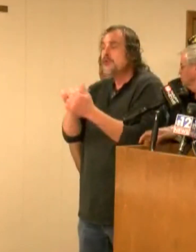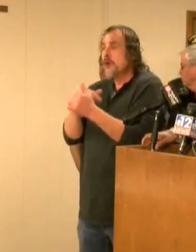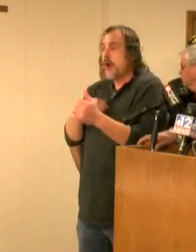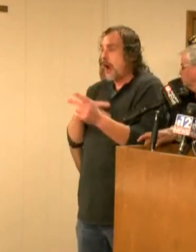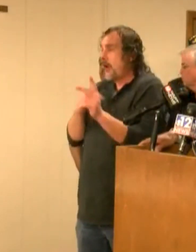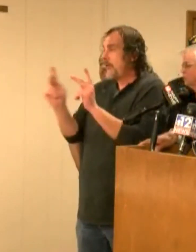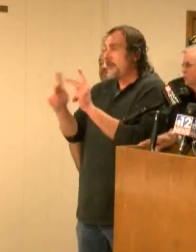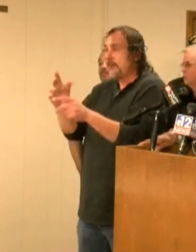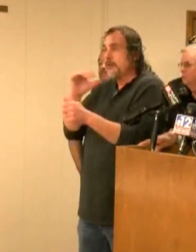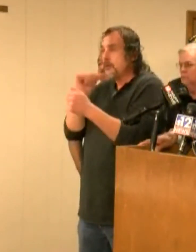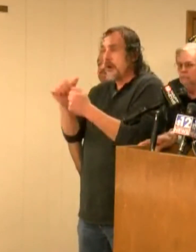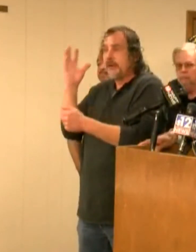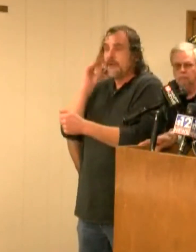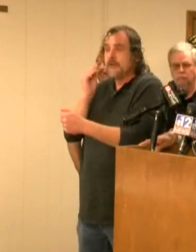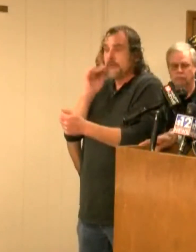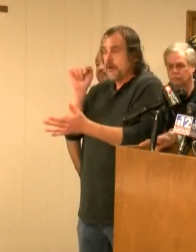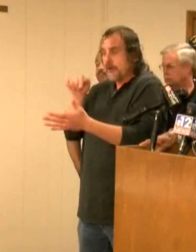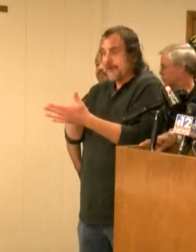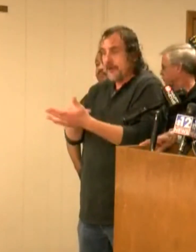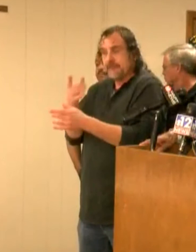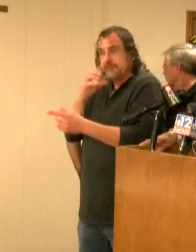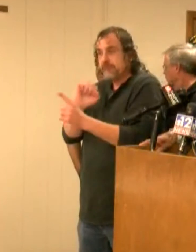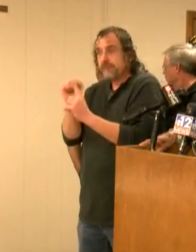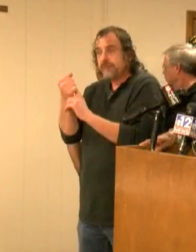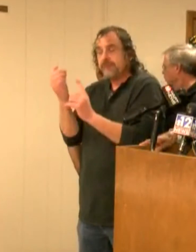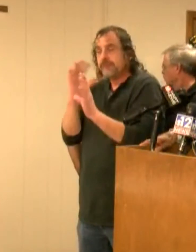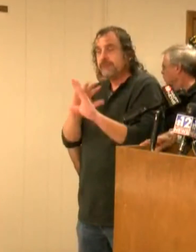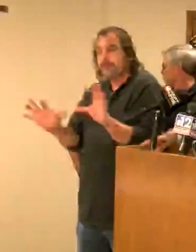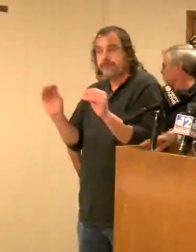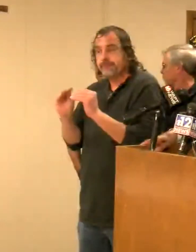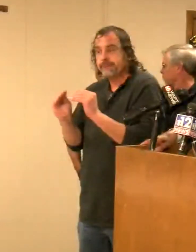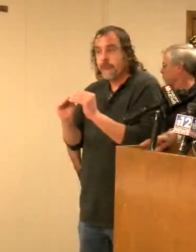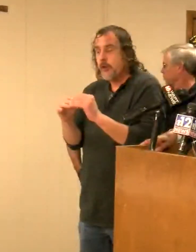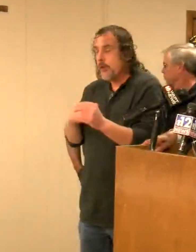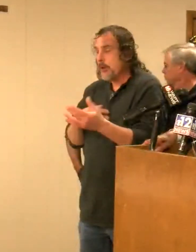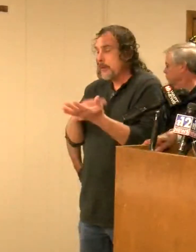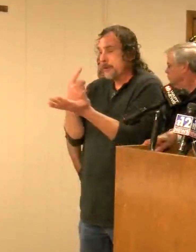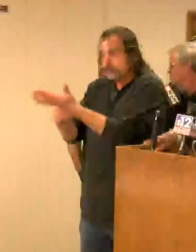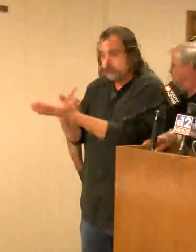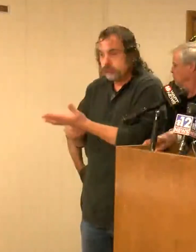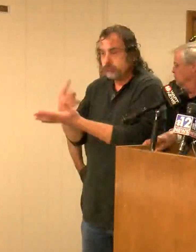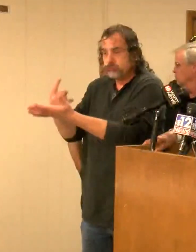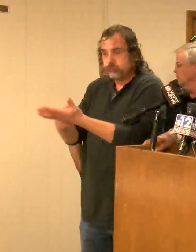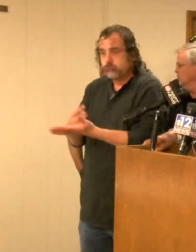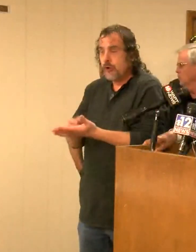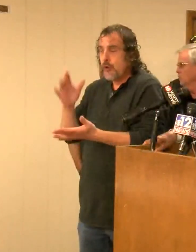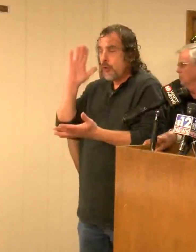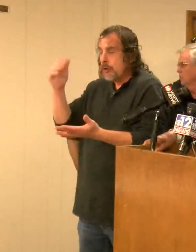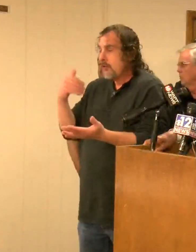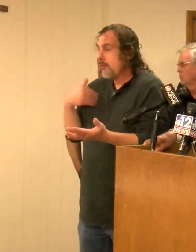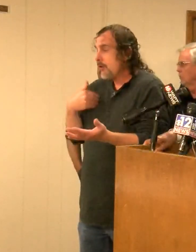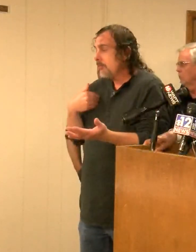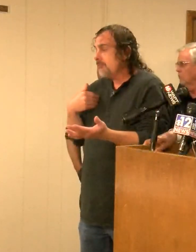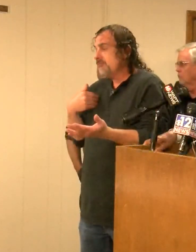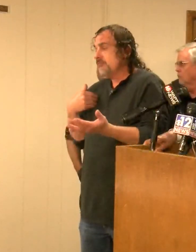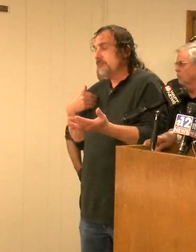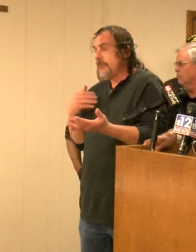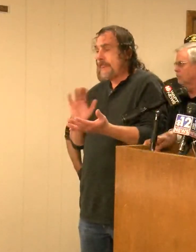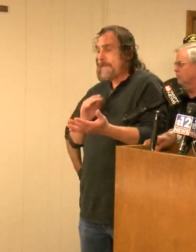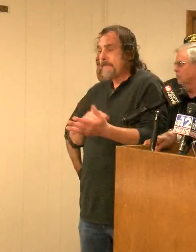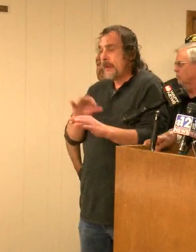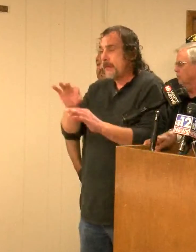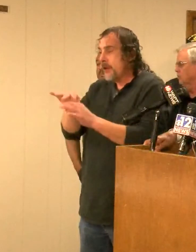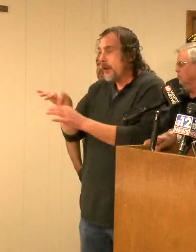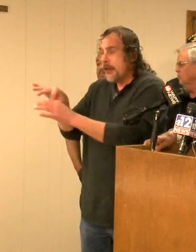not have to go back through this. We're going to be talking about this. We're going to have our